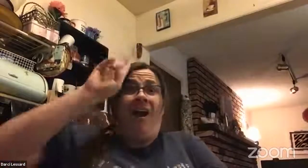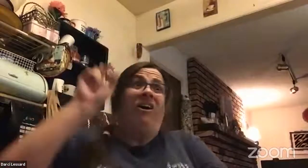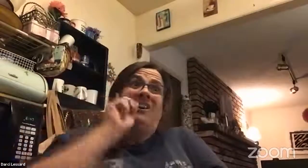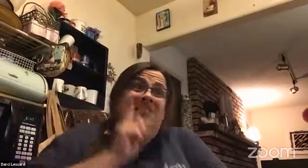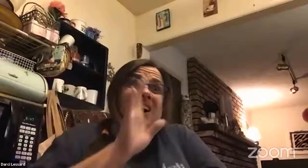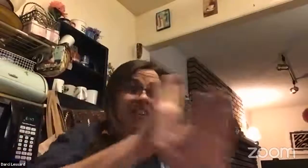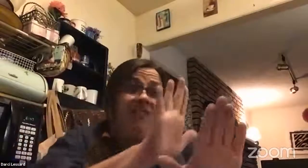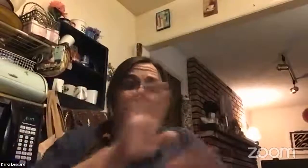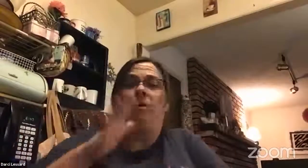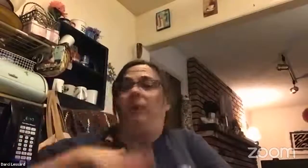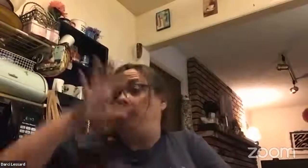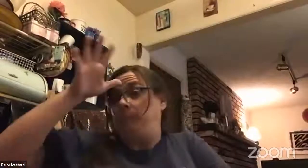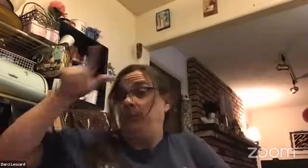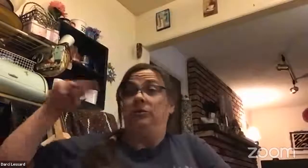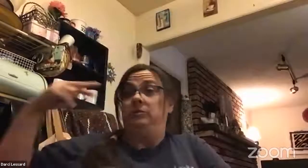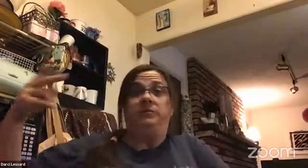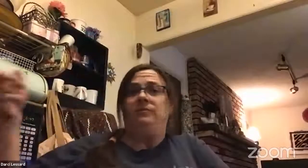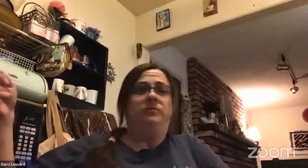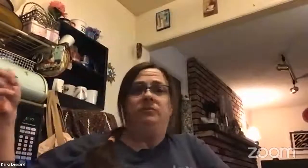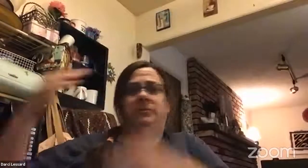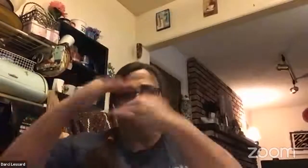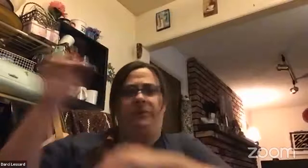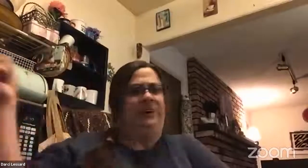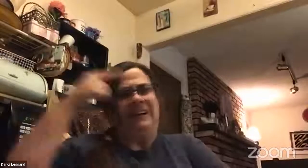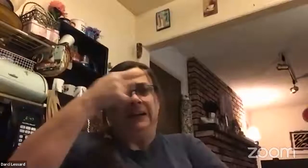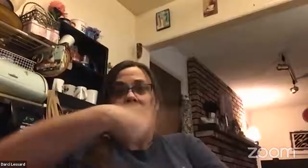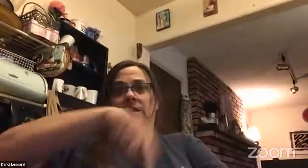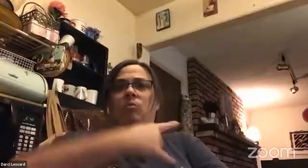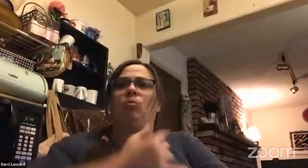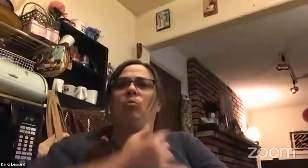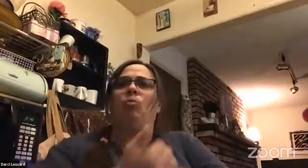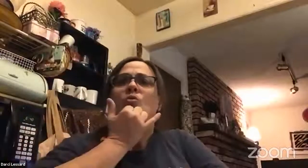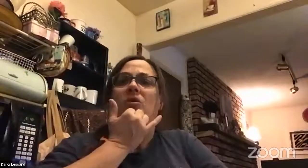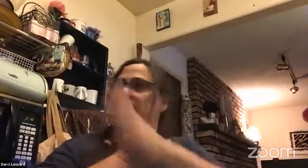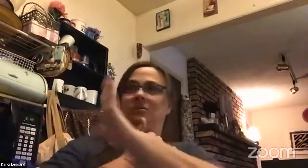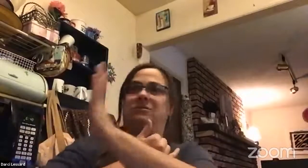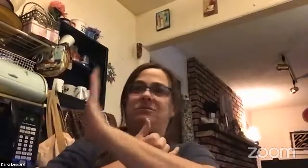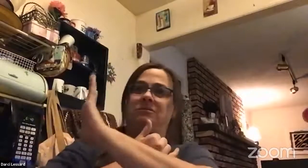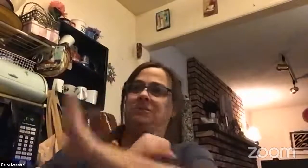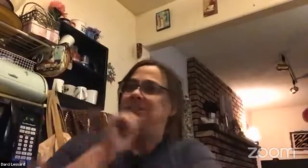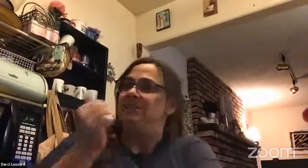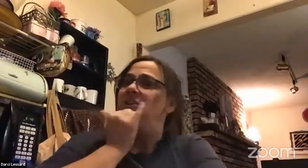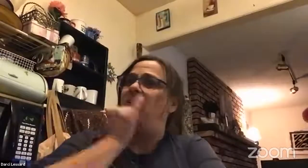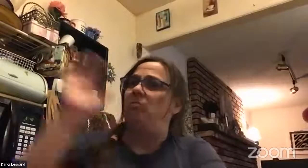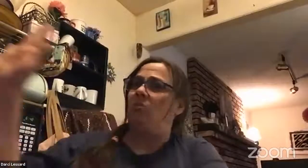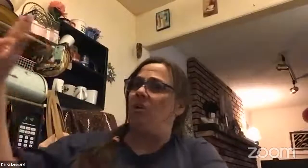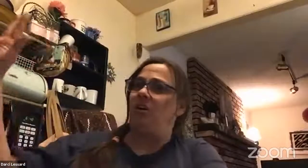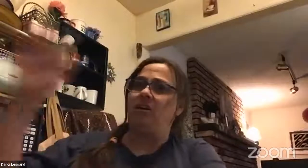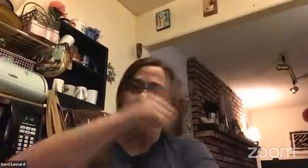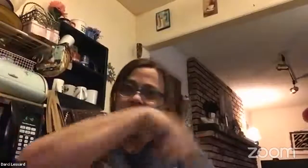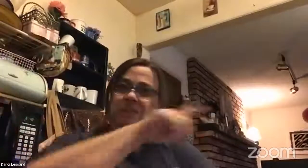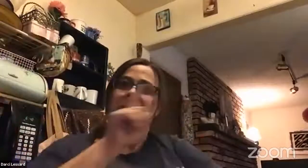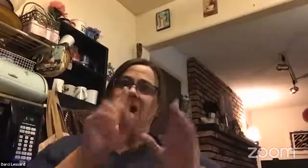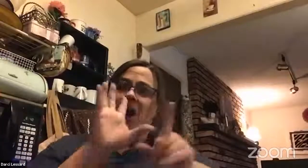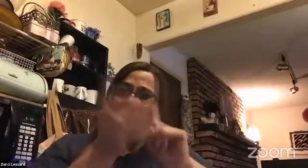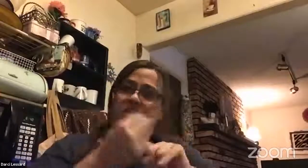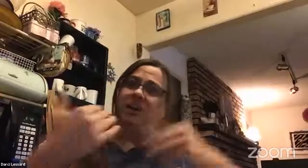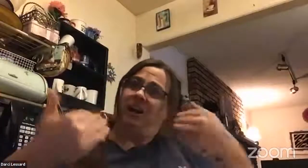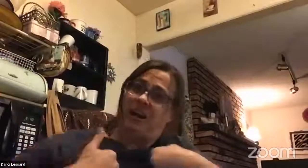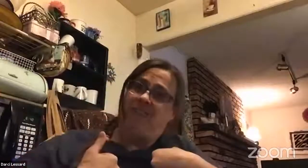her parents are deaf and they're adults and they are fully functional, capable human beings. And I told her the way her grandparents